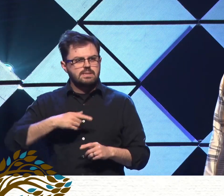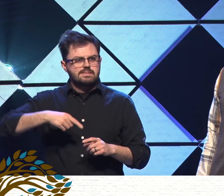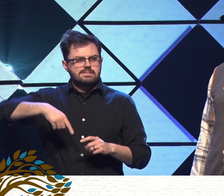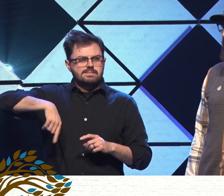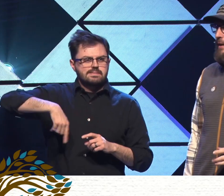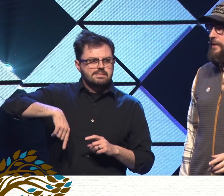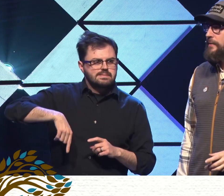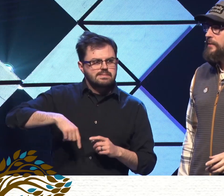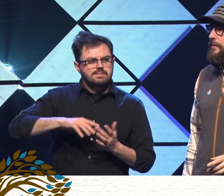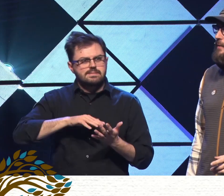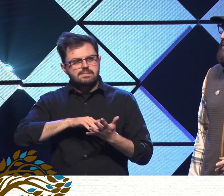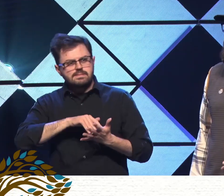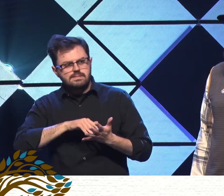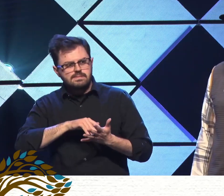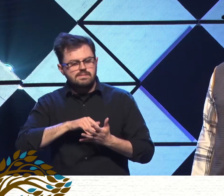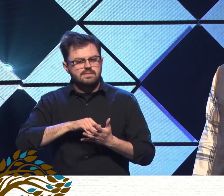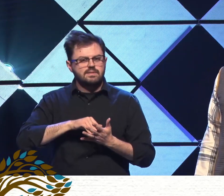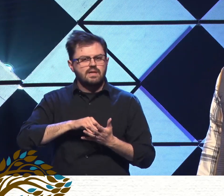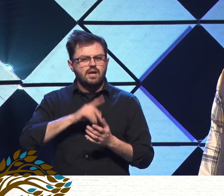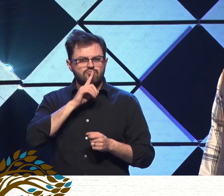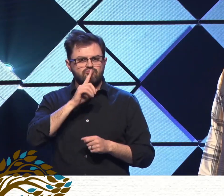he stood before Pilate.